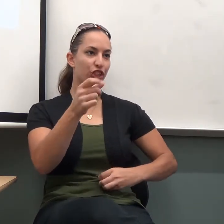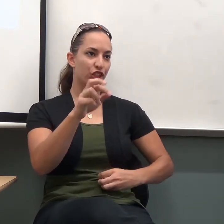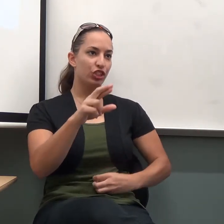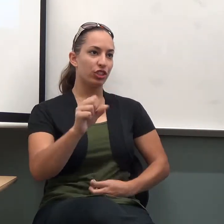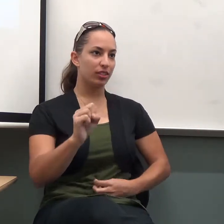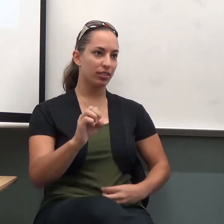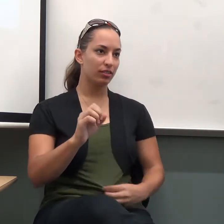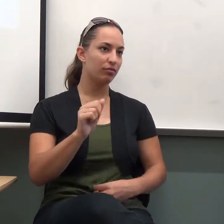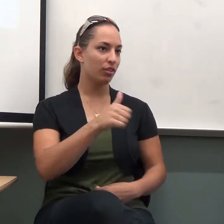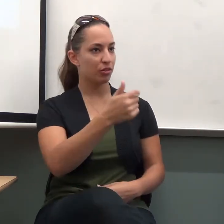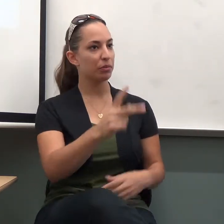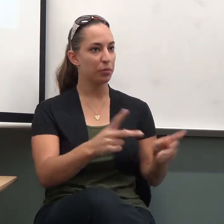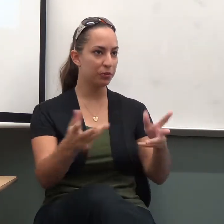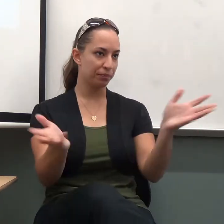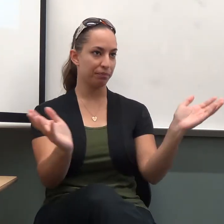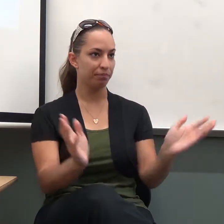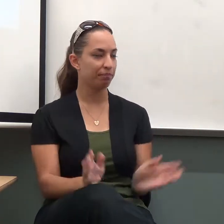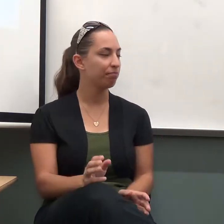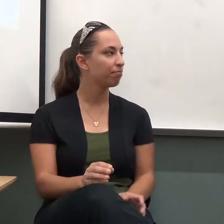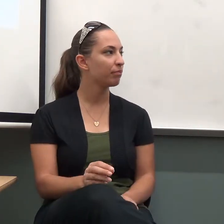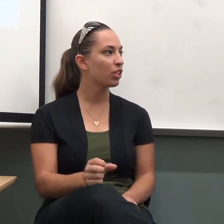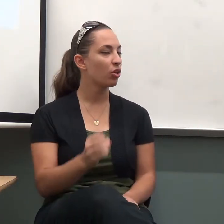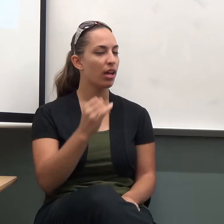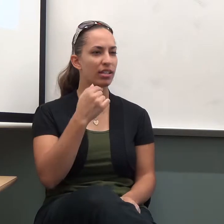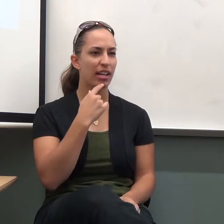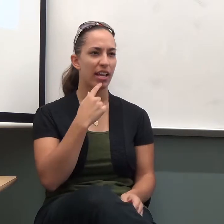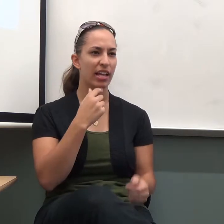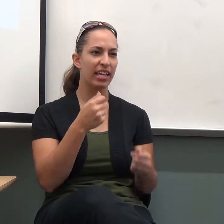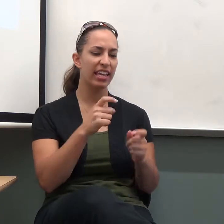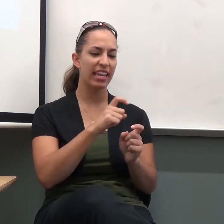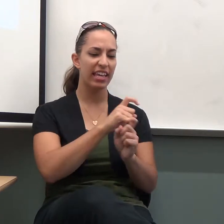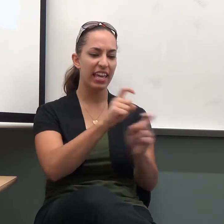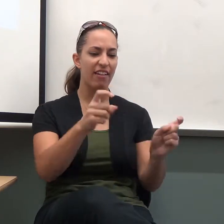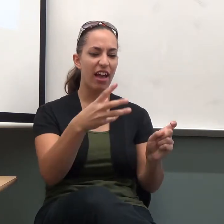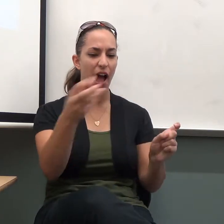give out, or do I say give?